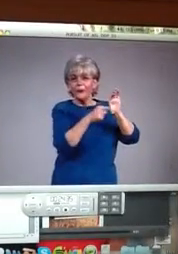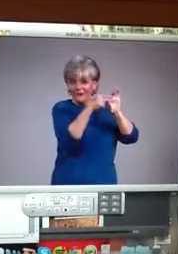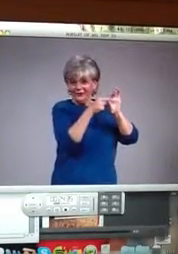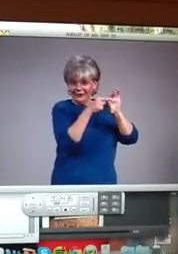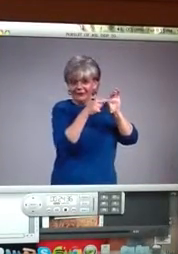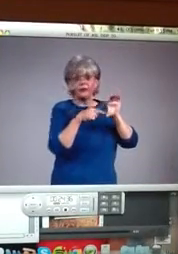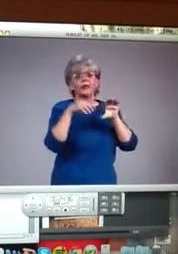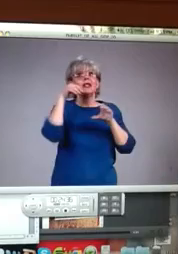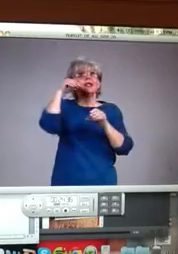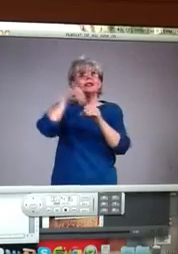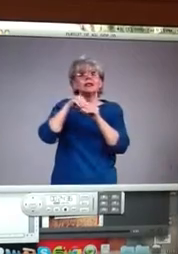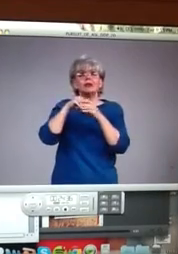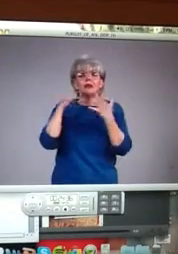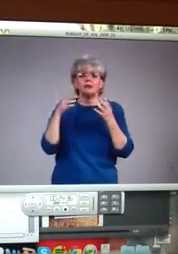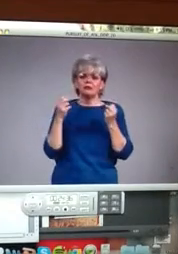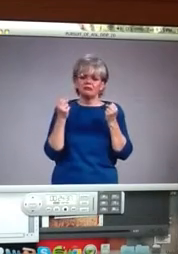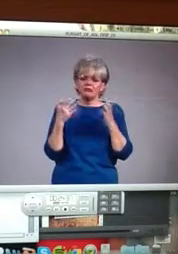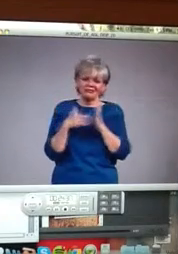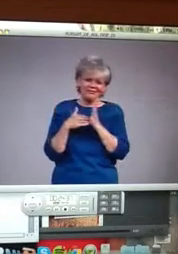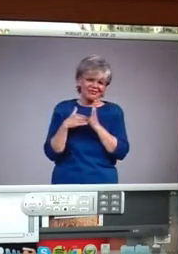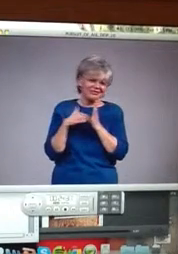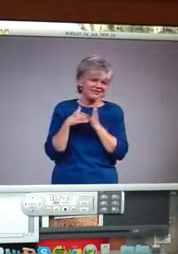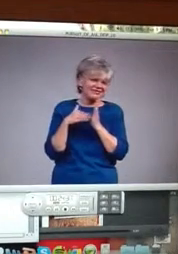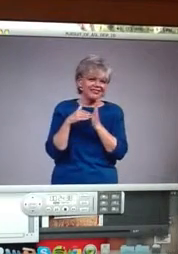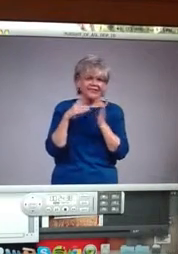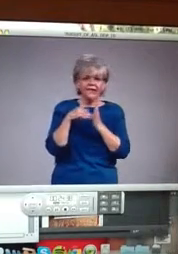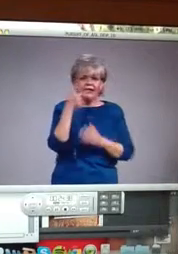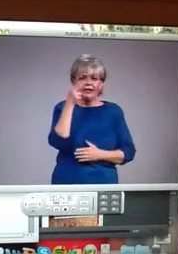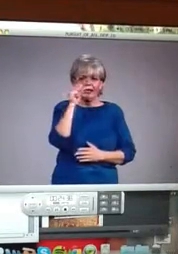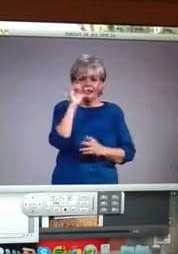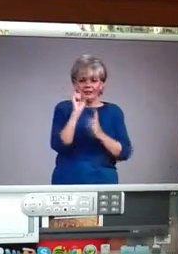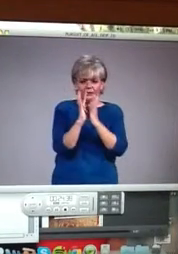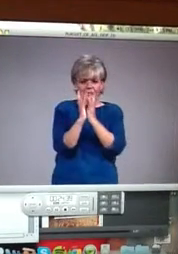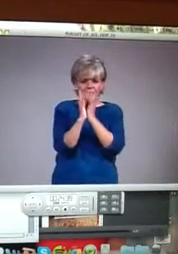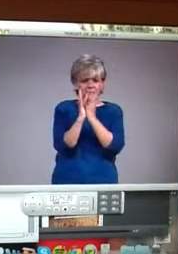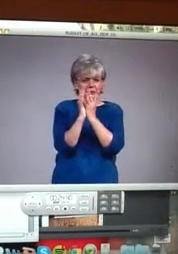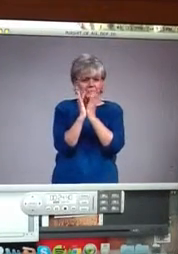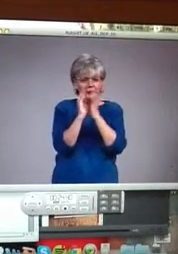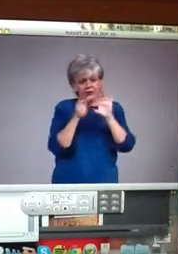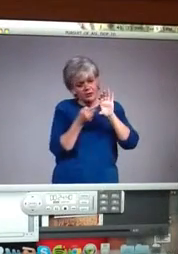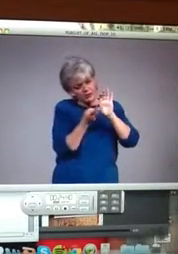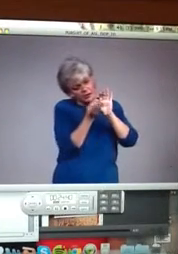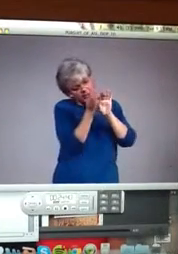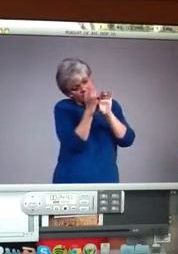They look like circles.